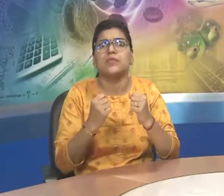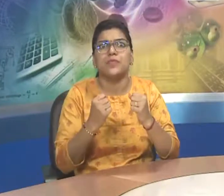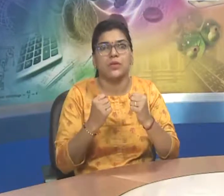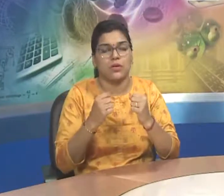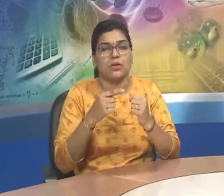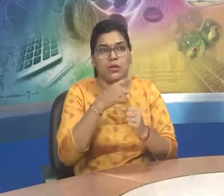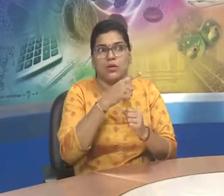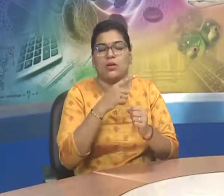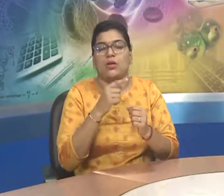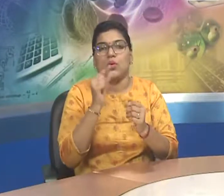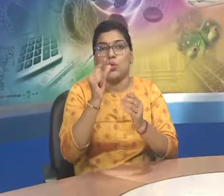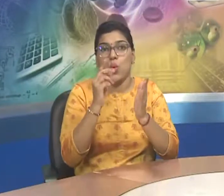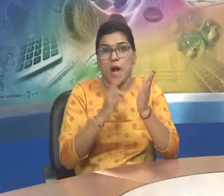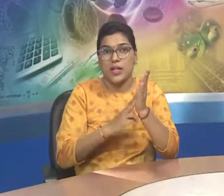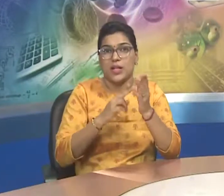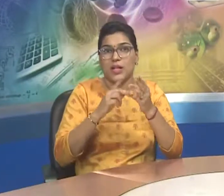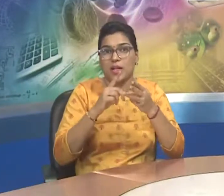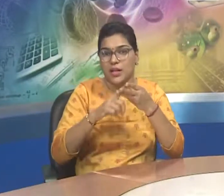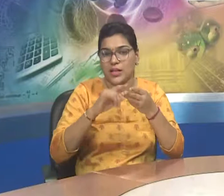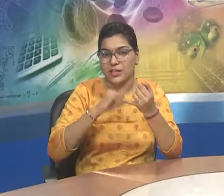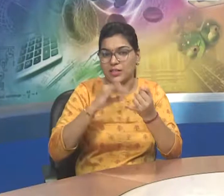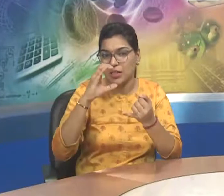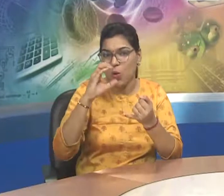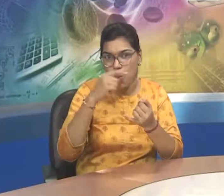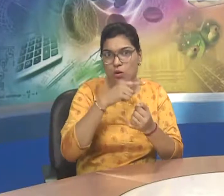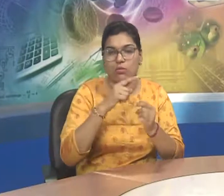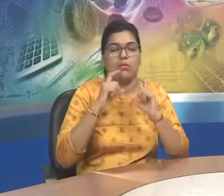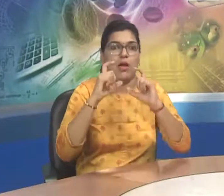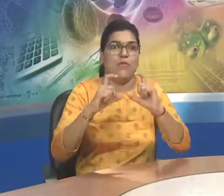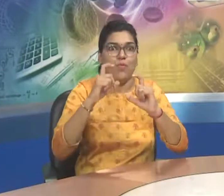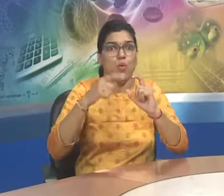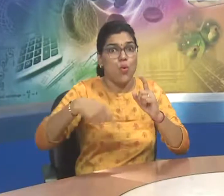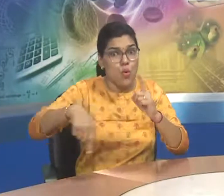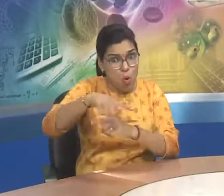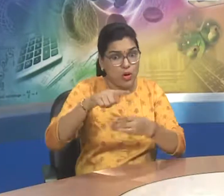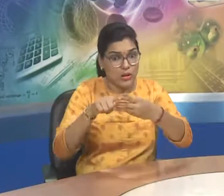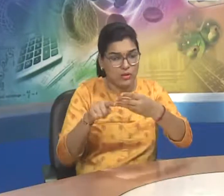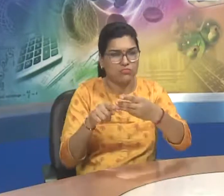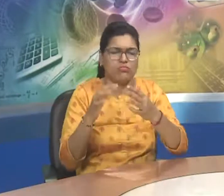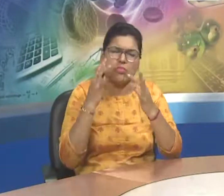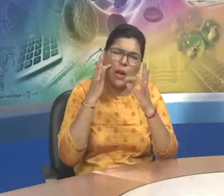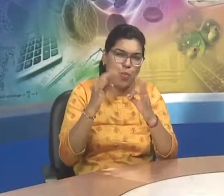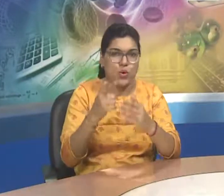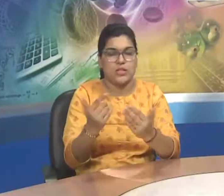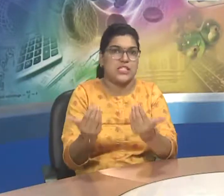So there is no loss of human capital.